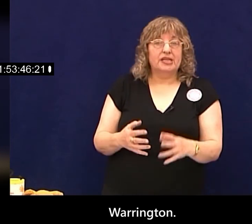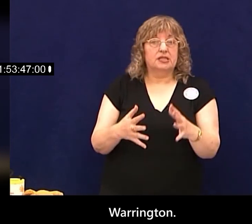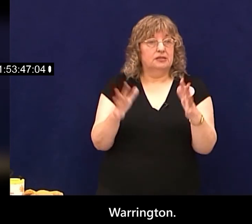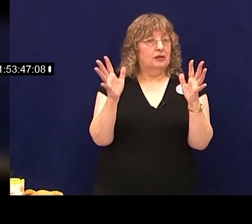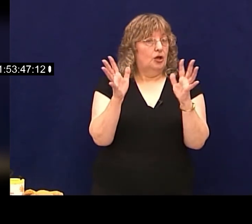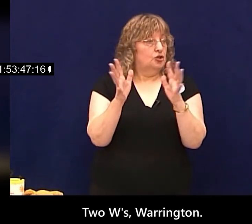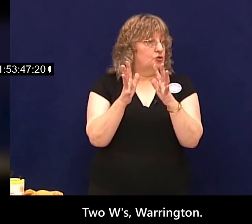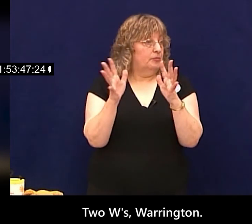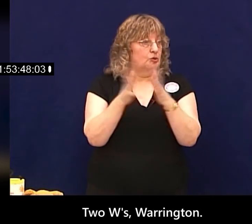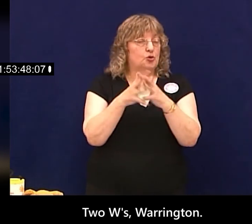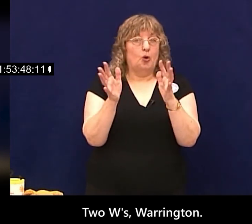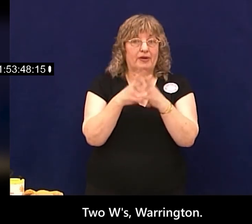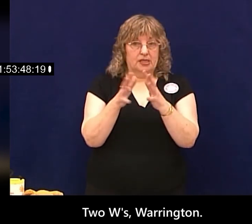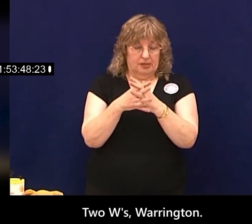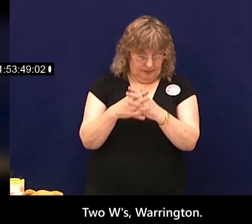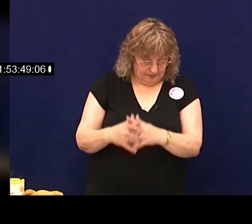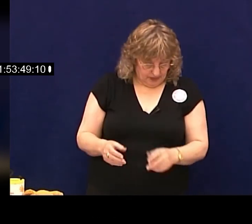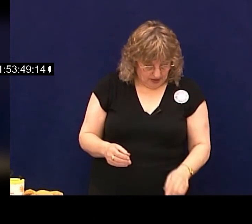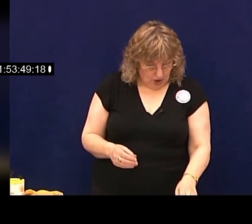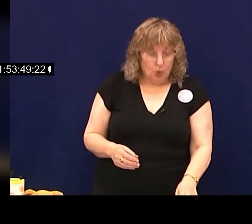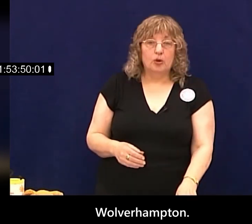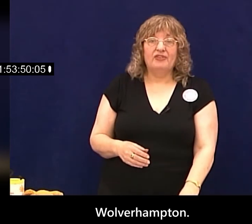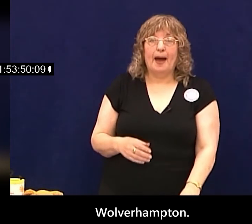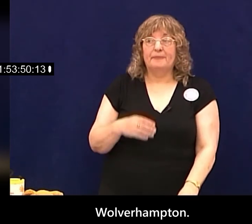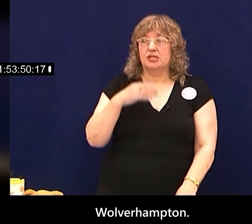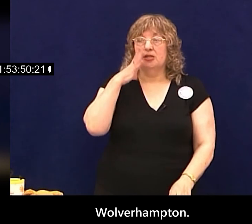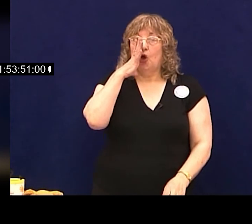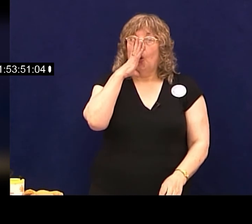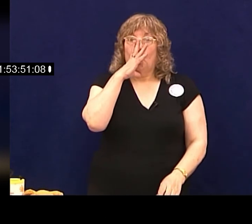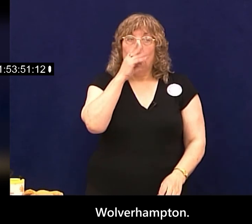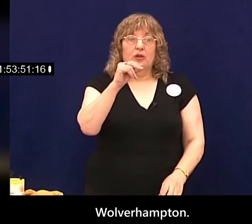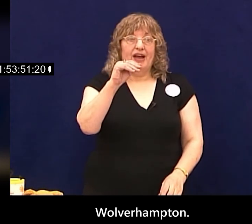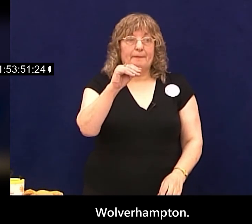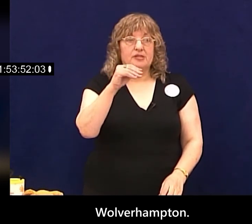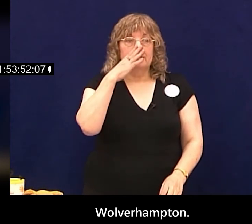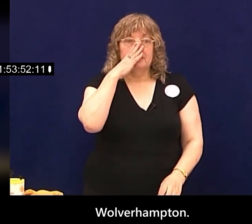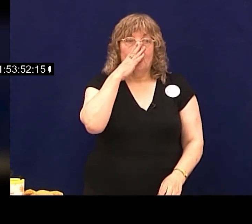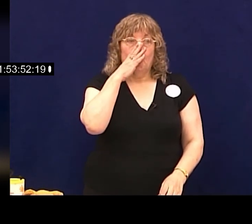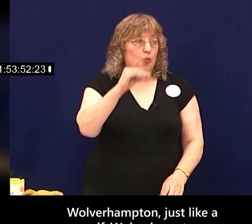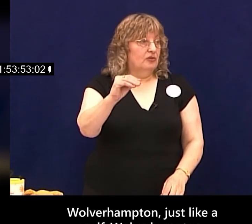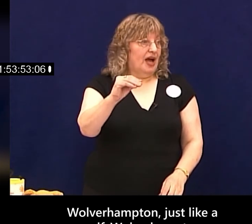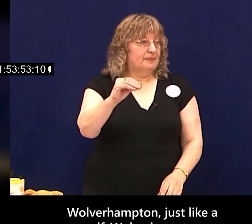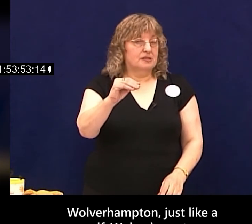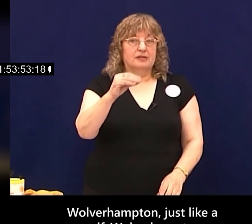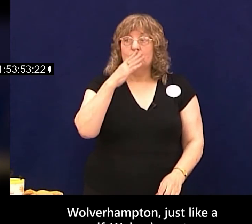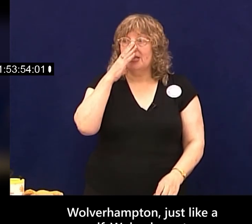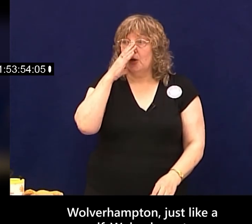Warrington. 2 W's. Warrington. Wolverhampton. Wolverhampton. Wolverhampton. Just like a